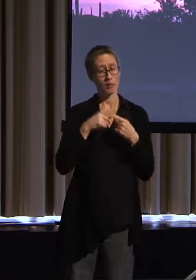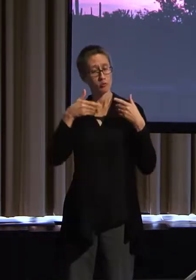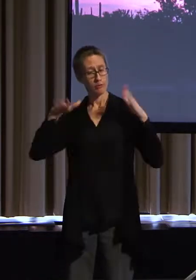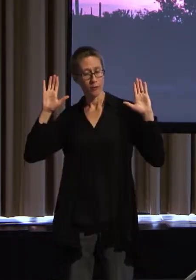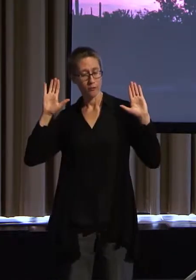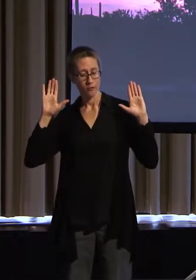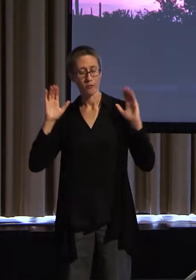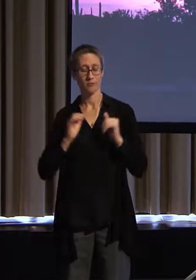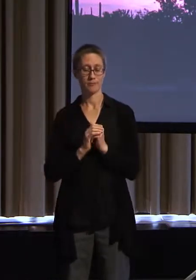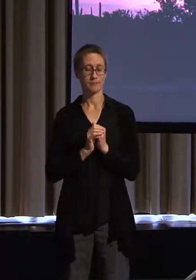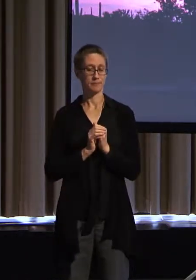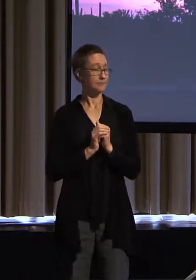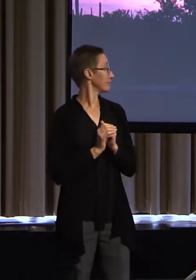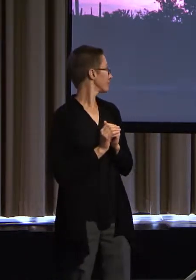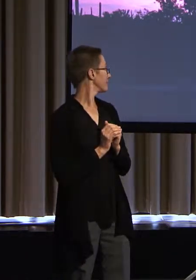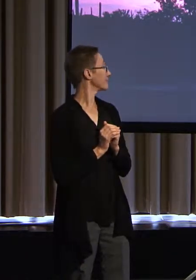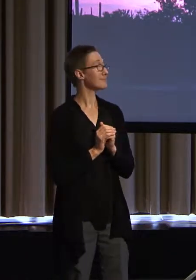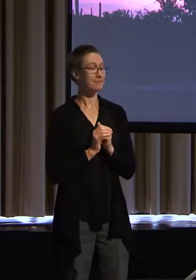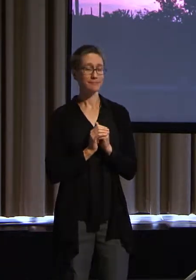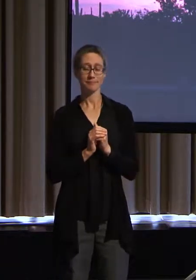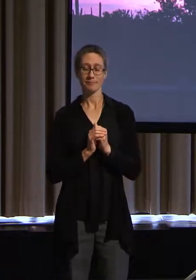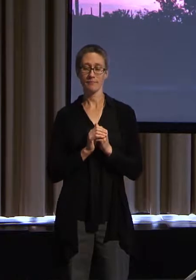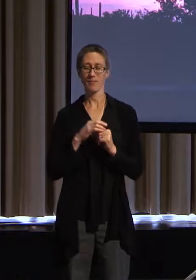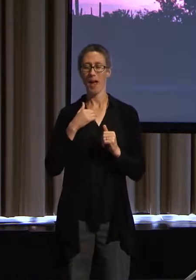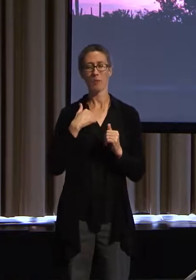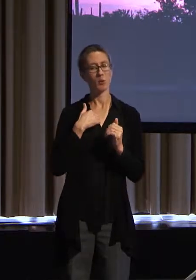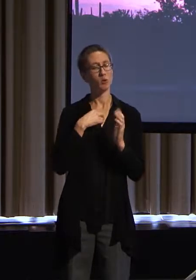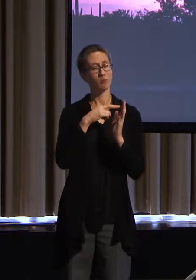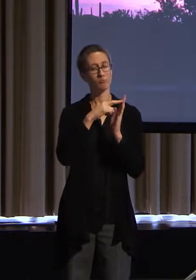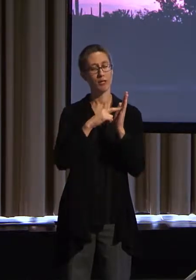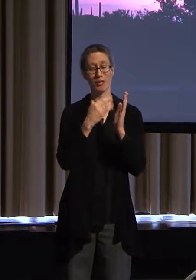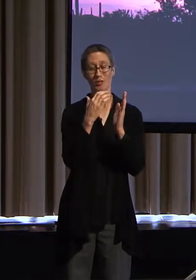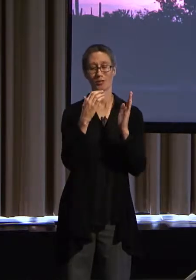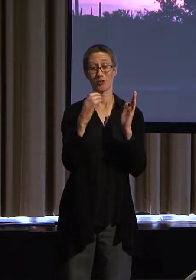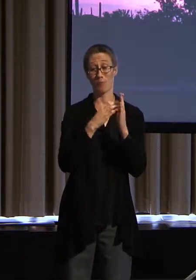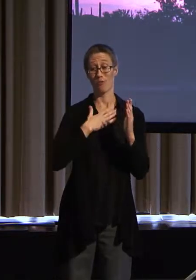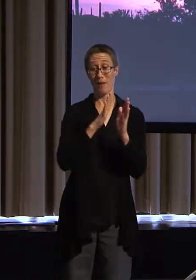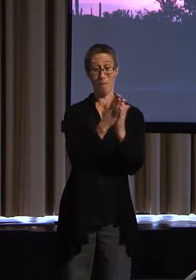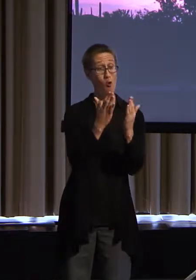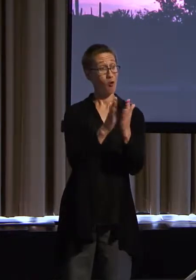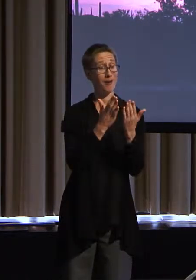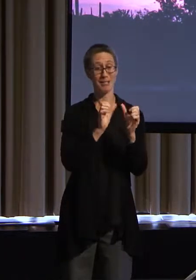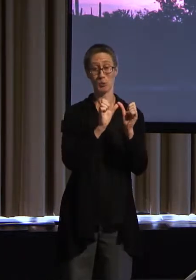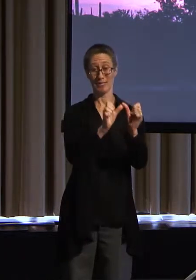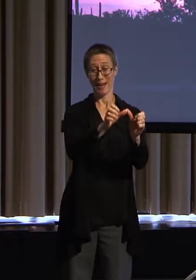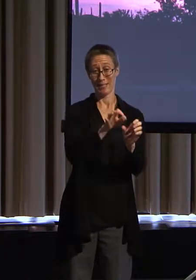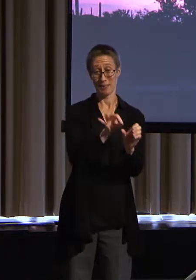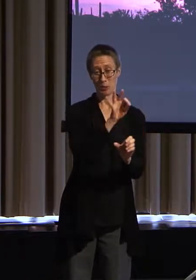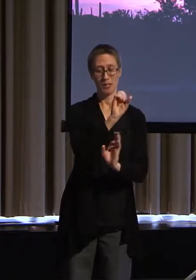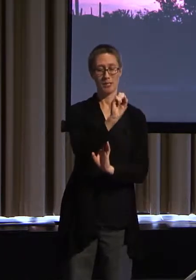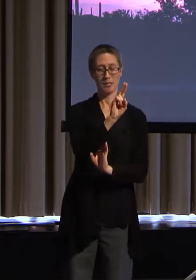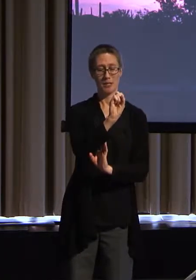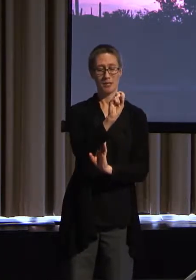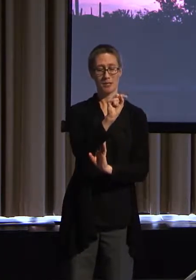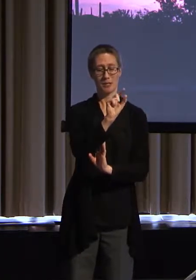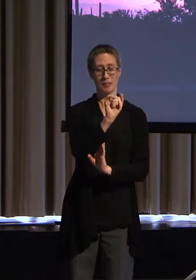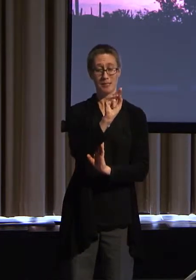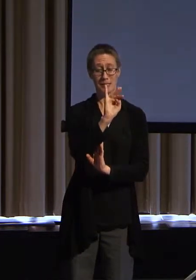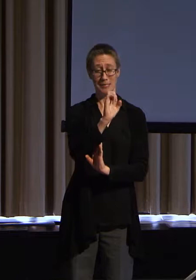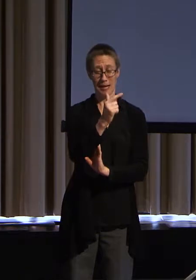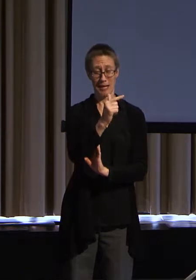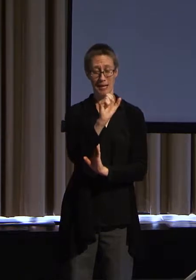from a chapter, Surrender, which is a chapter in my book, Sustaining Spirit. And if we could switch to the next slide, slide